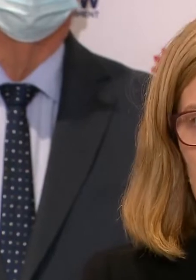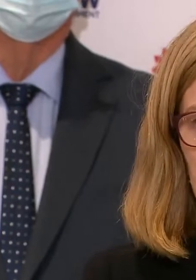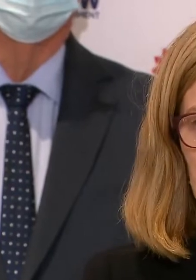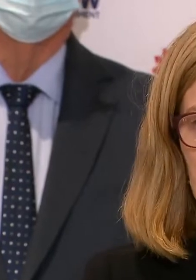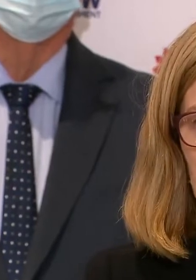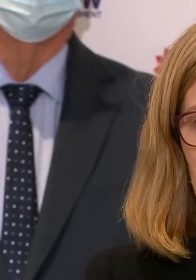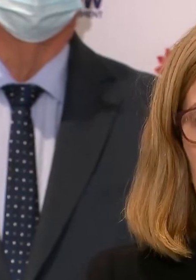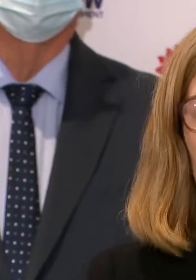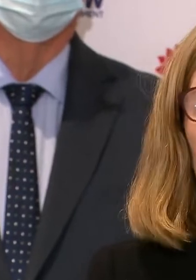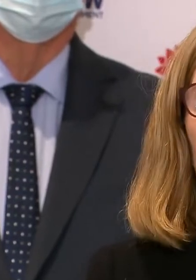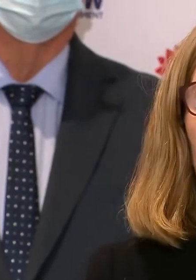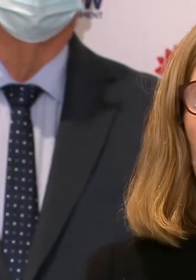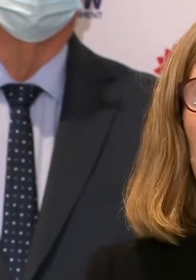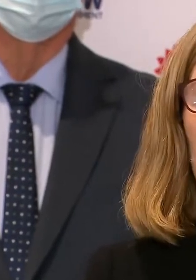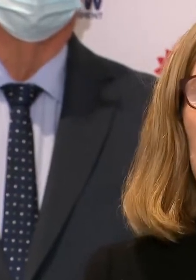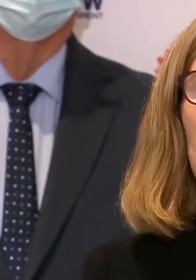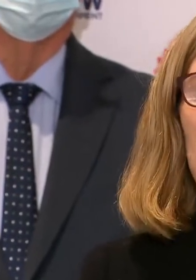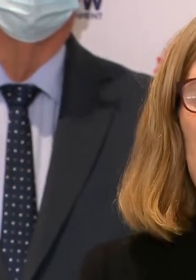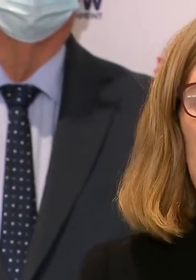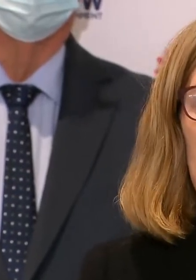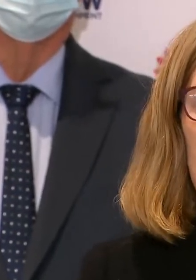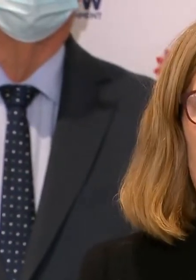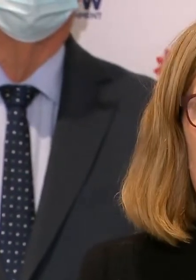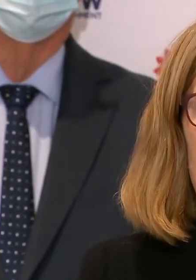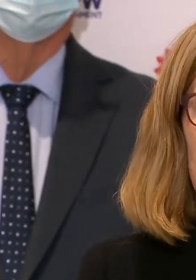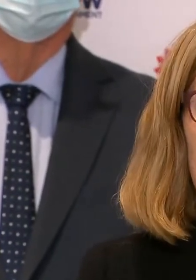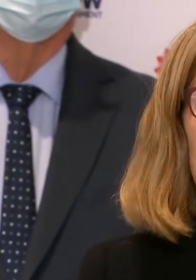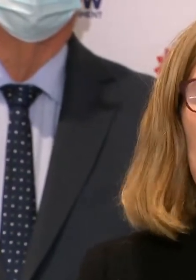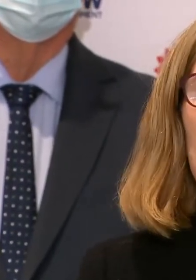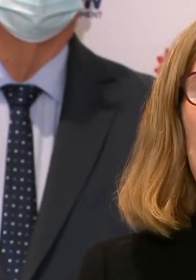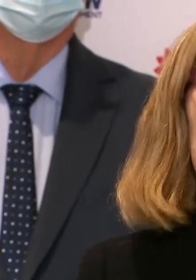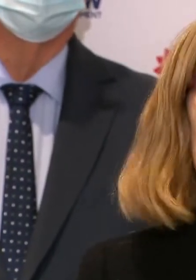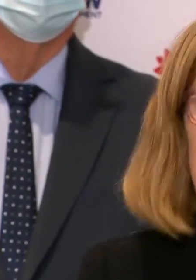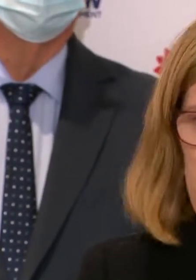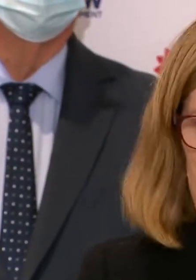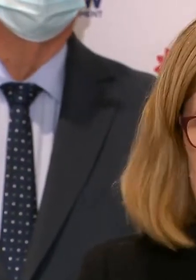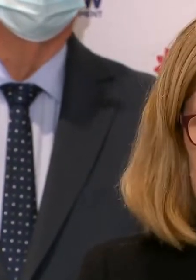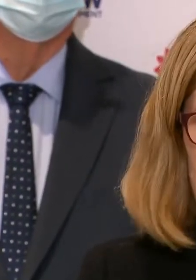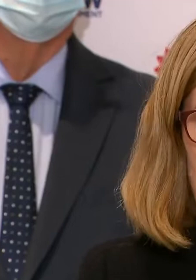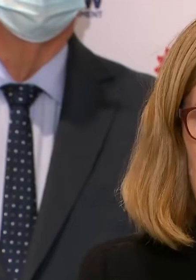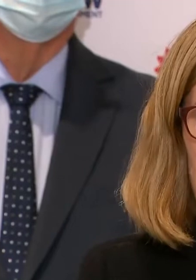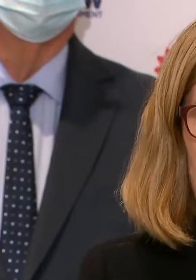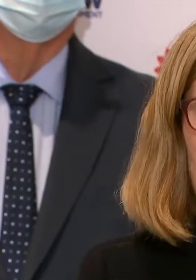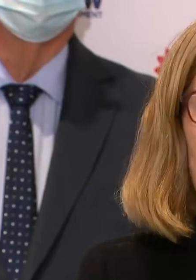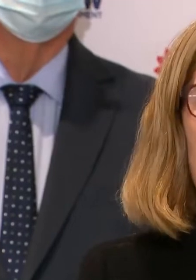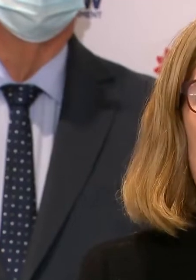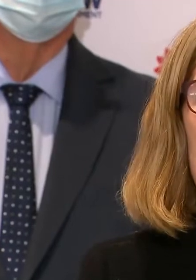vaccination. The individual benefits of vaccination are so clear.